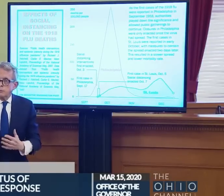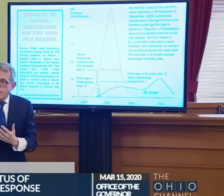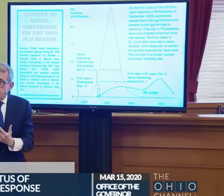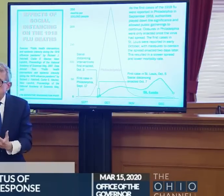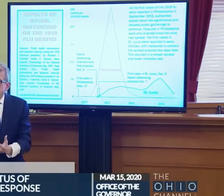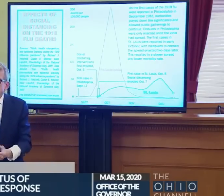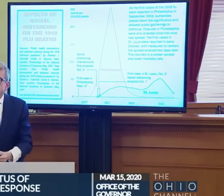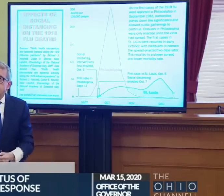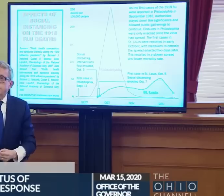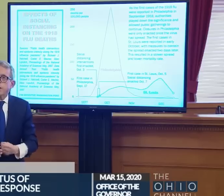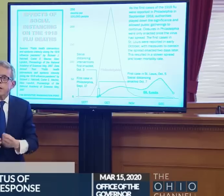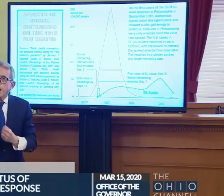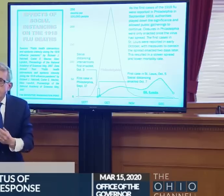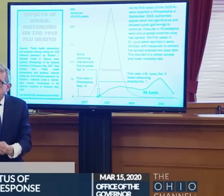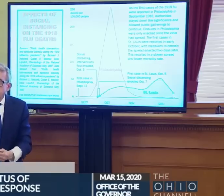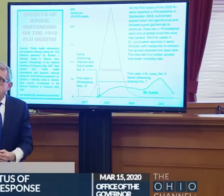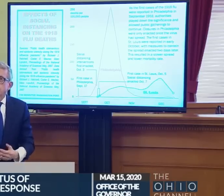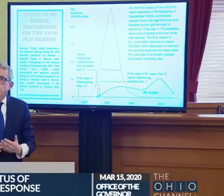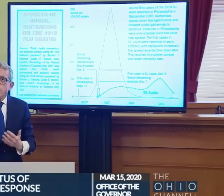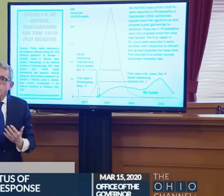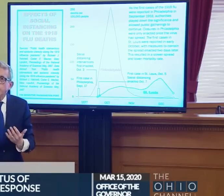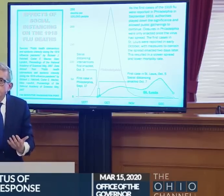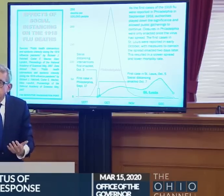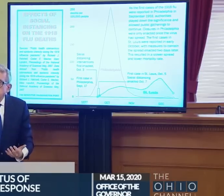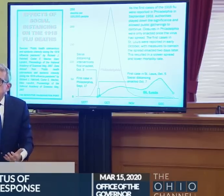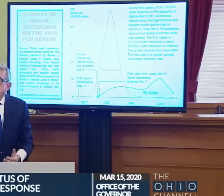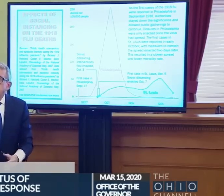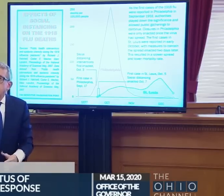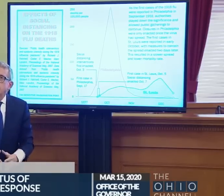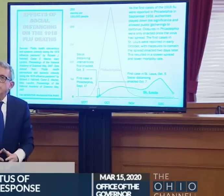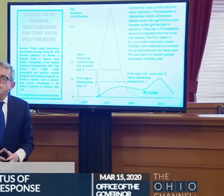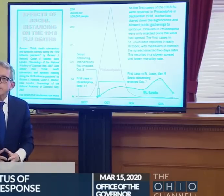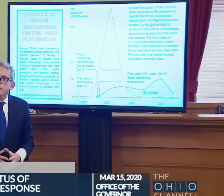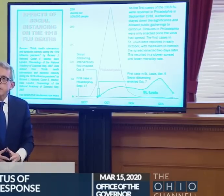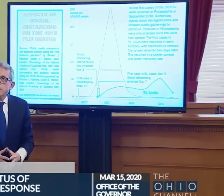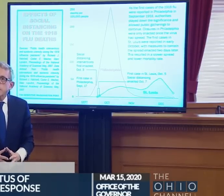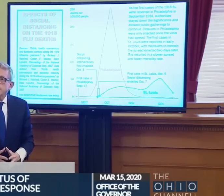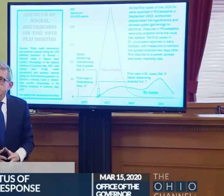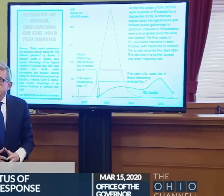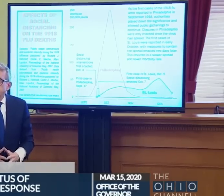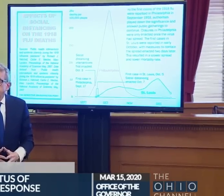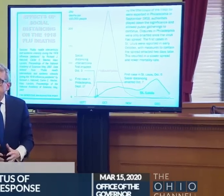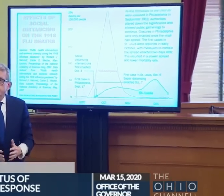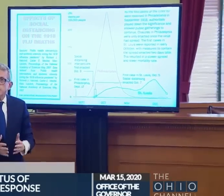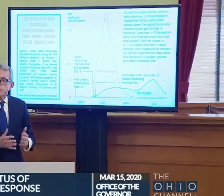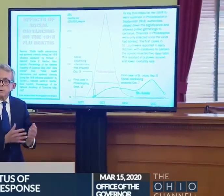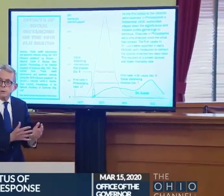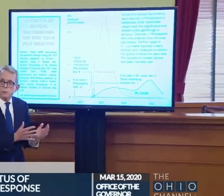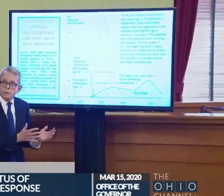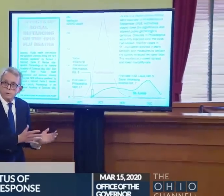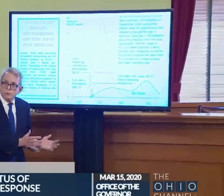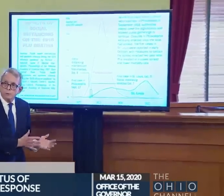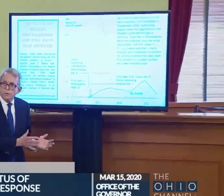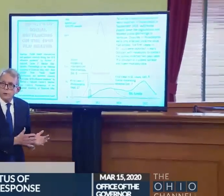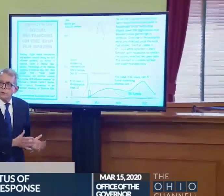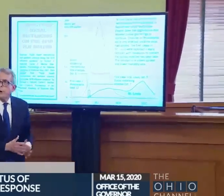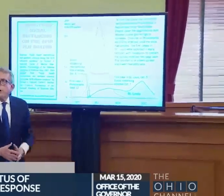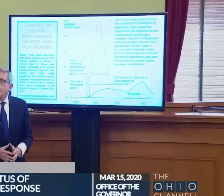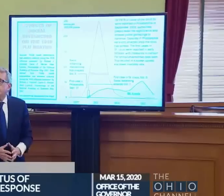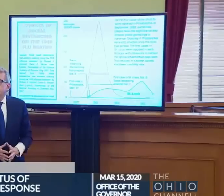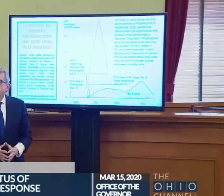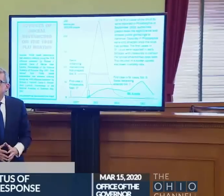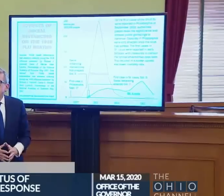took the right measures. They did not hide it. They were very open about it. Philadelphia went the